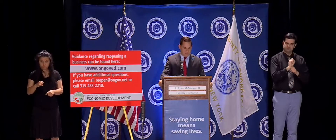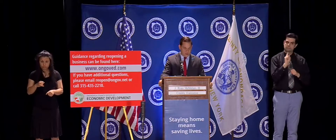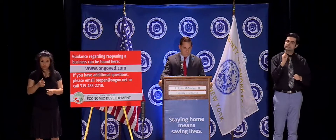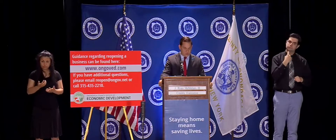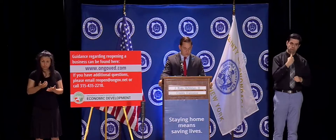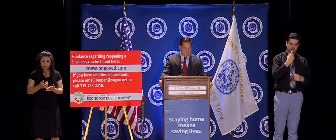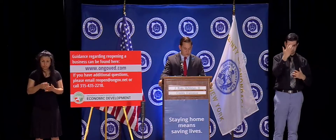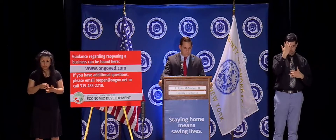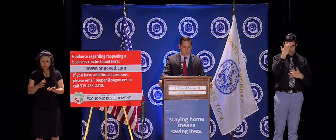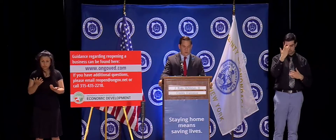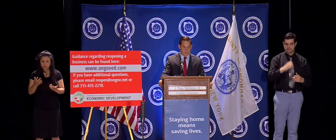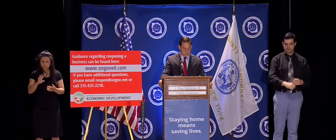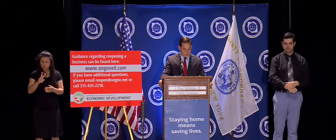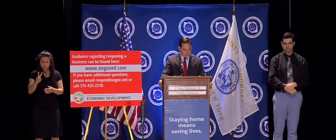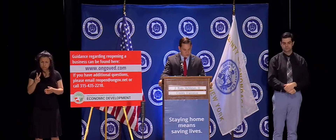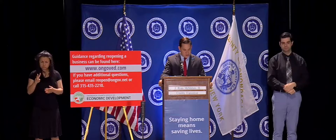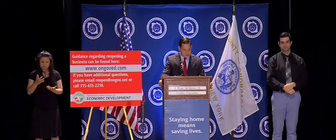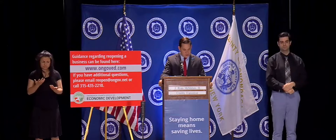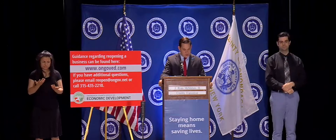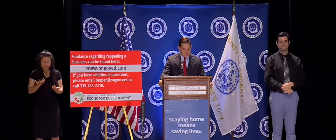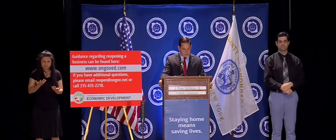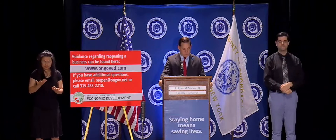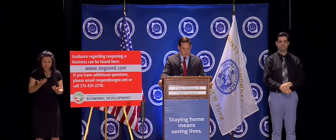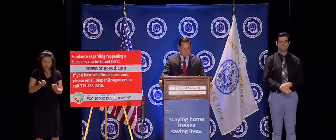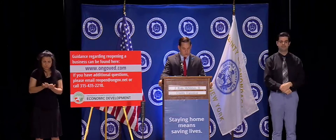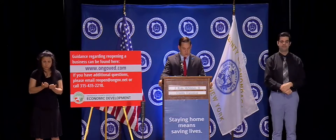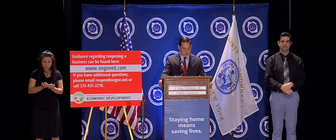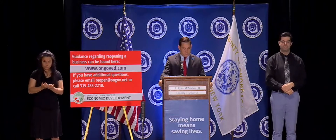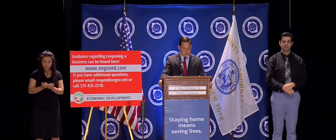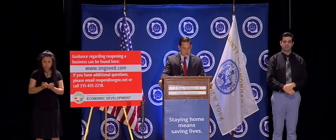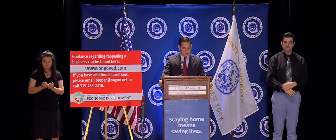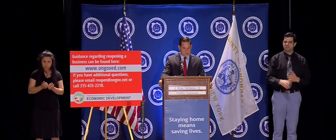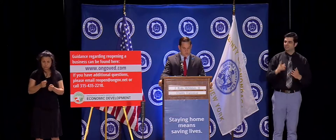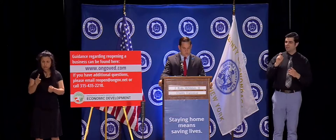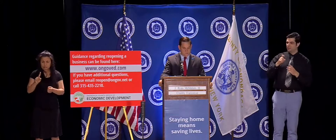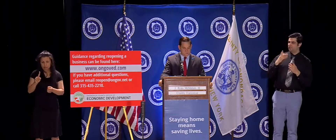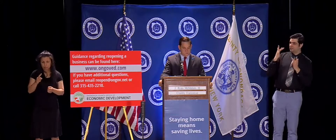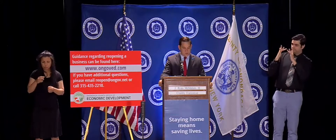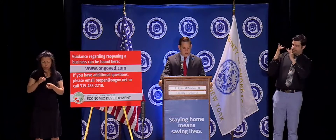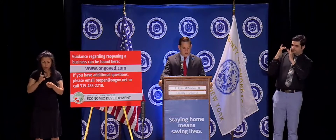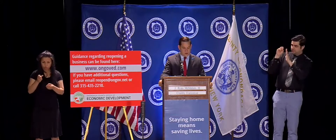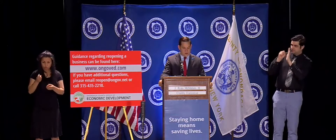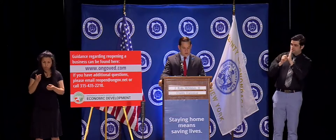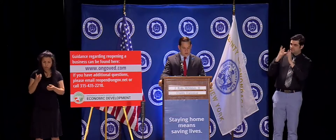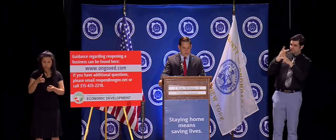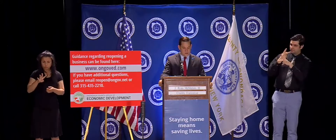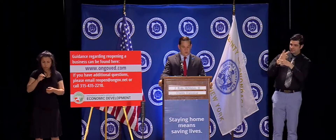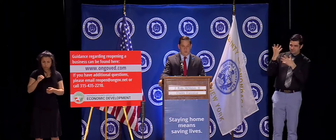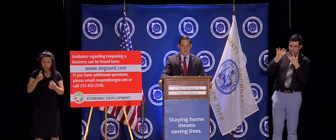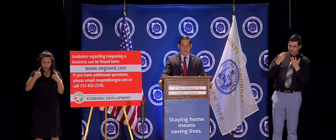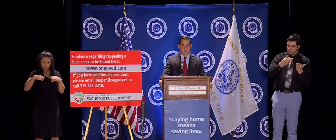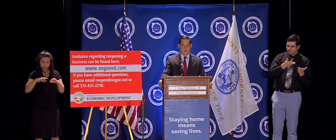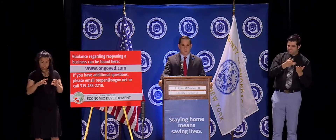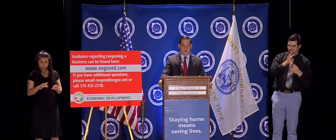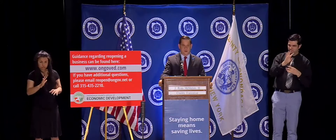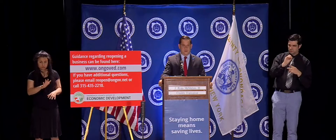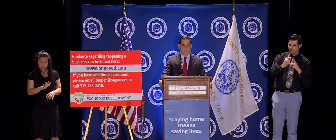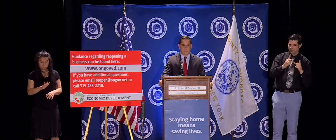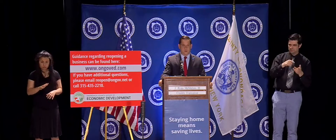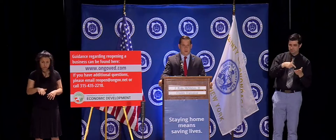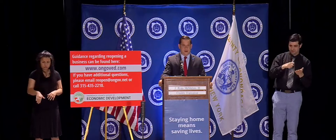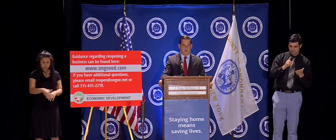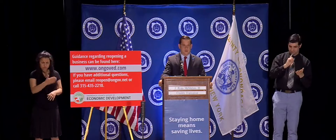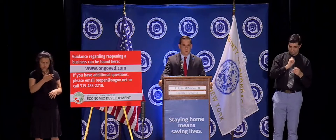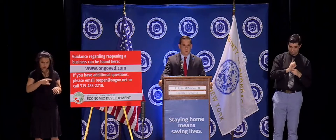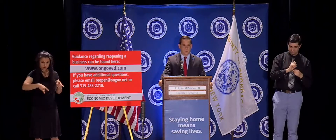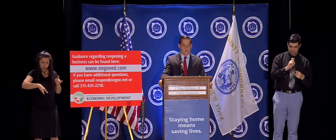Right now we got to work through this. We're working through it with the state. Hopefully we'll get these people into a position where they're either